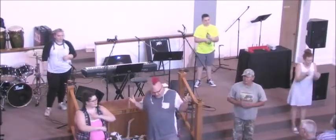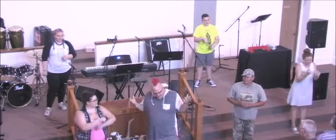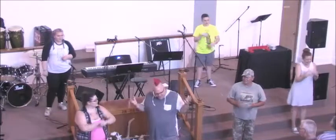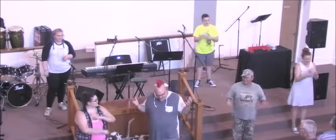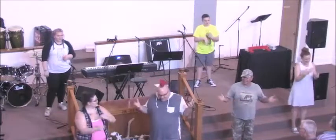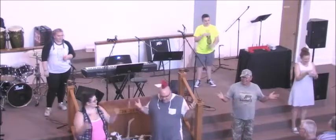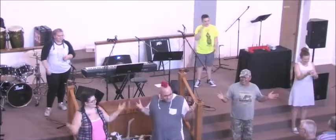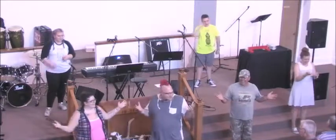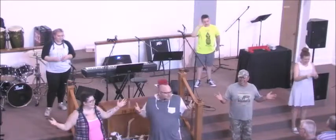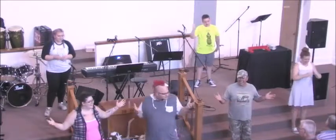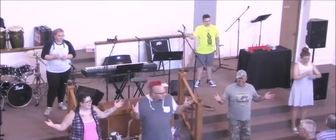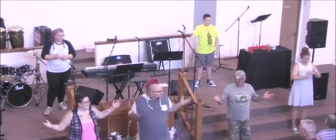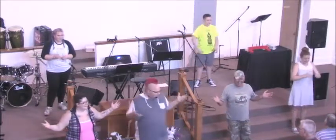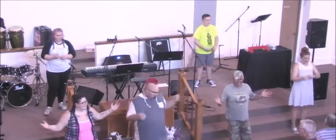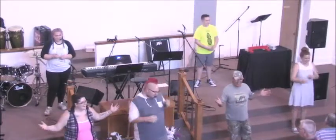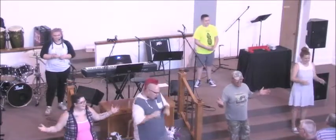want.